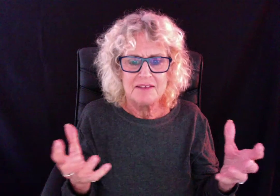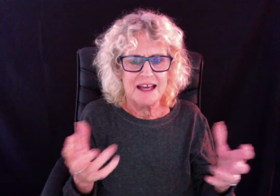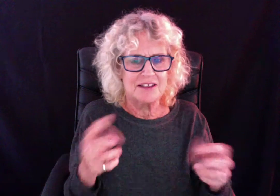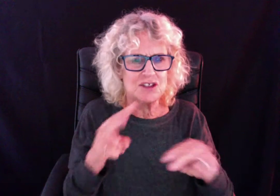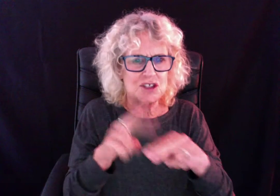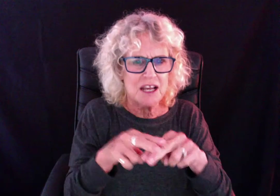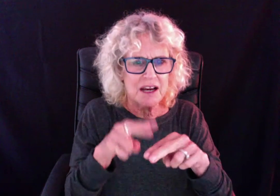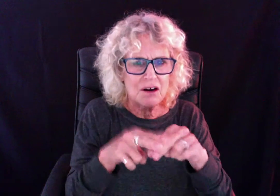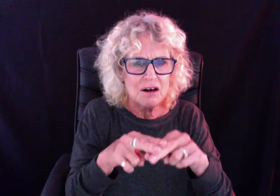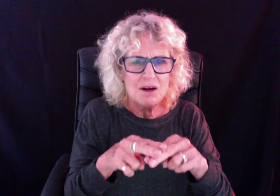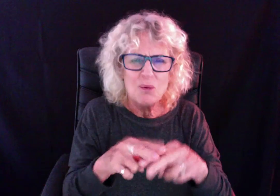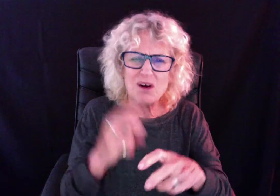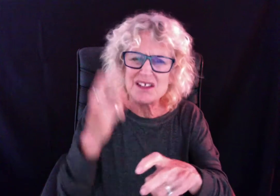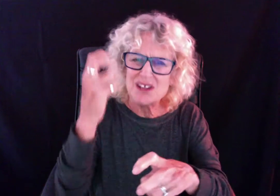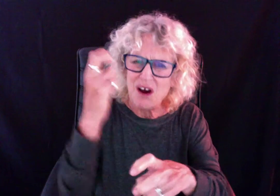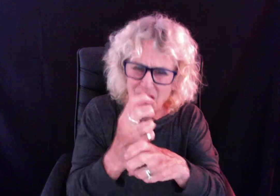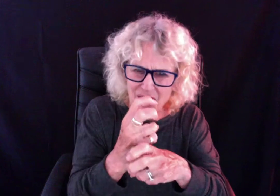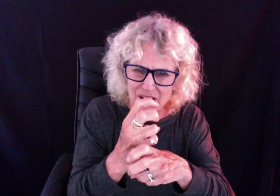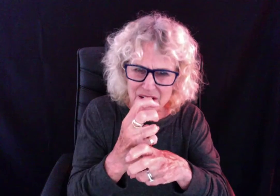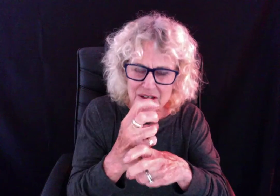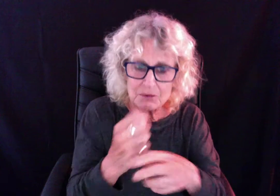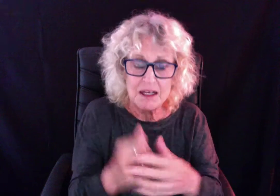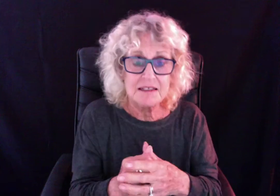That chair was hard, right?